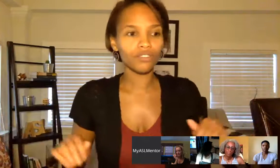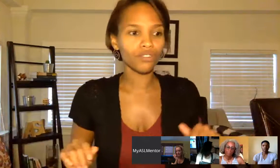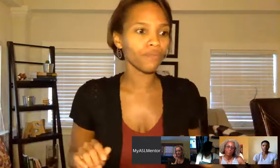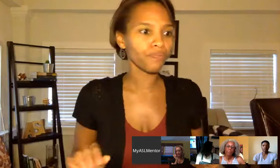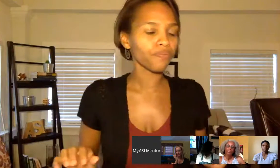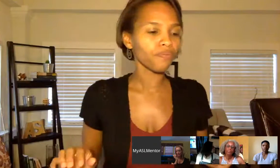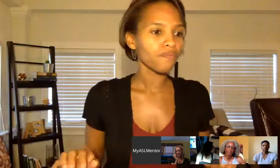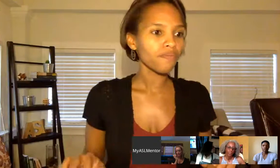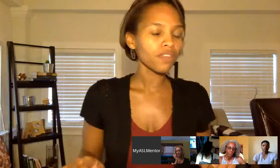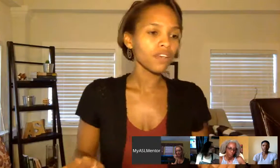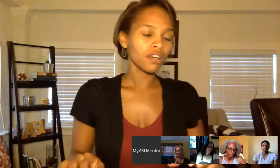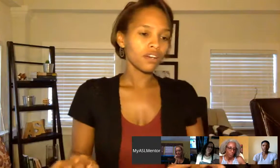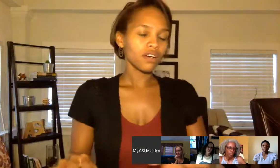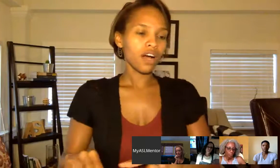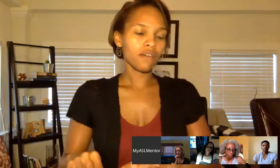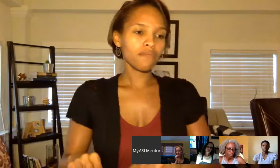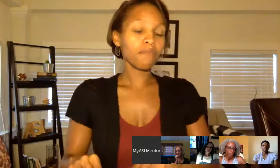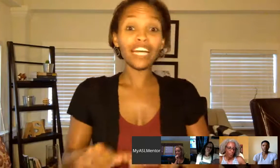sentence. So.